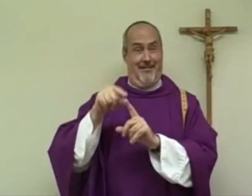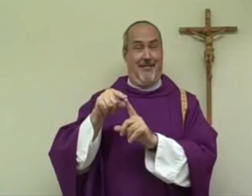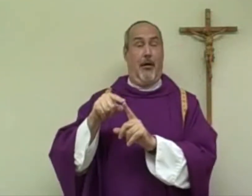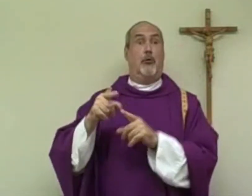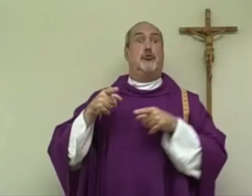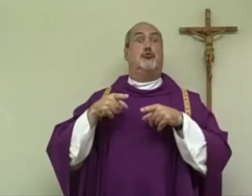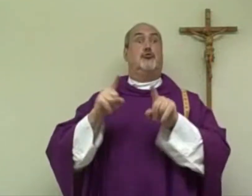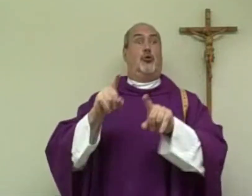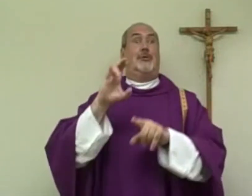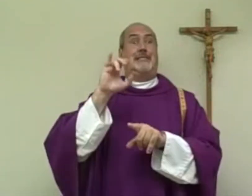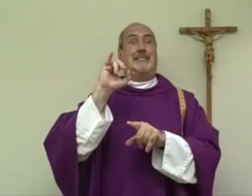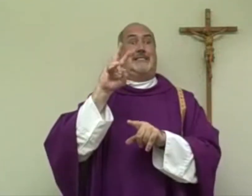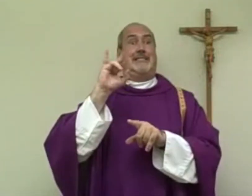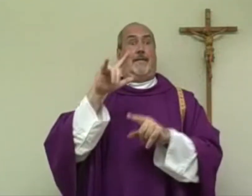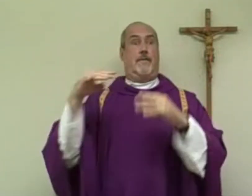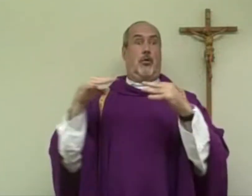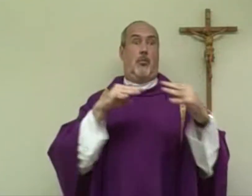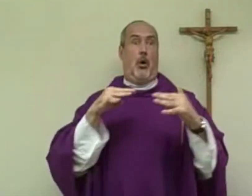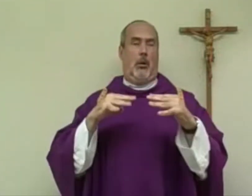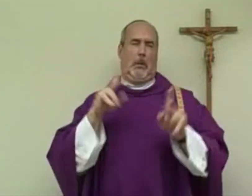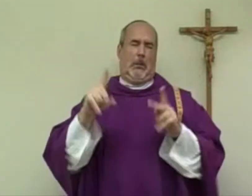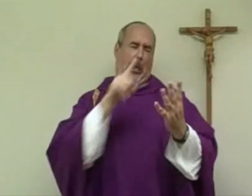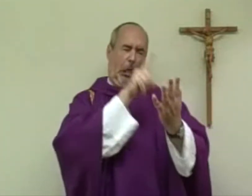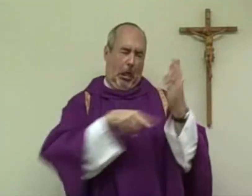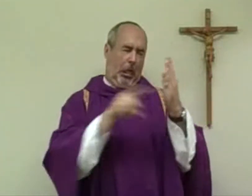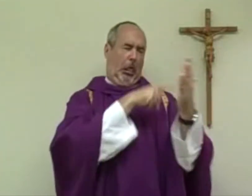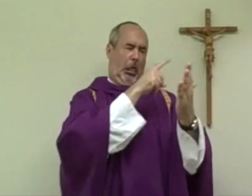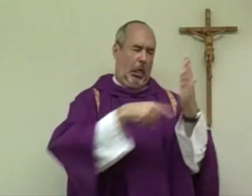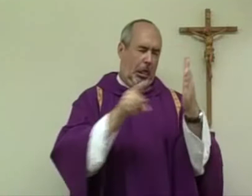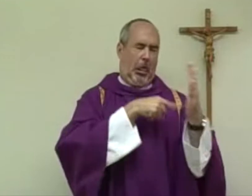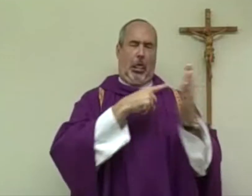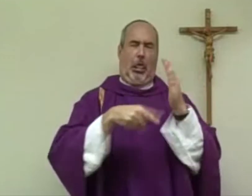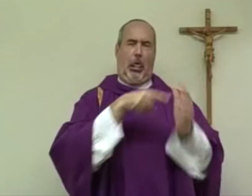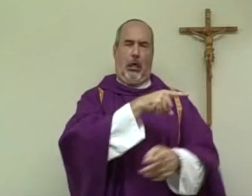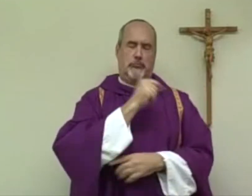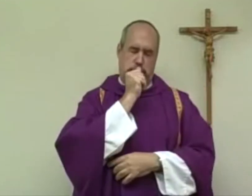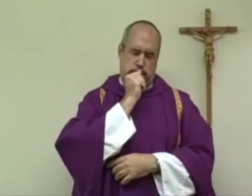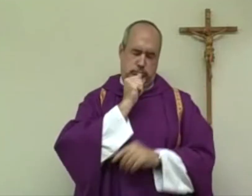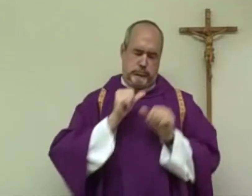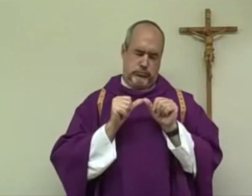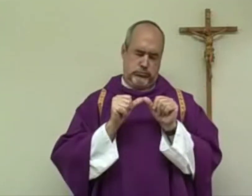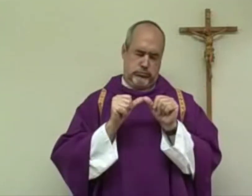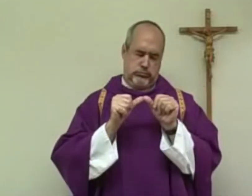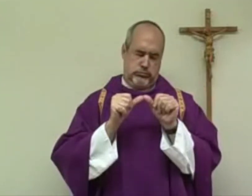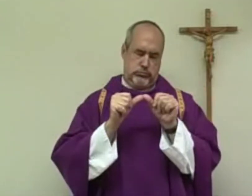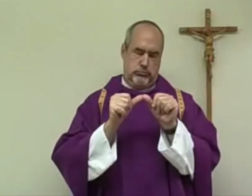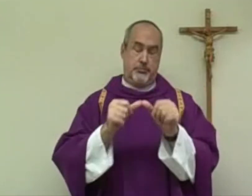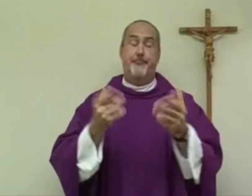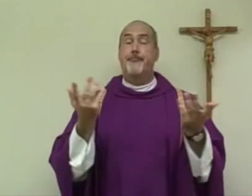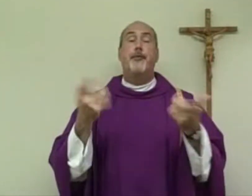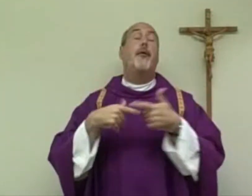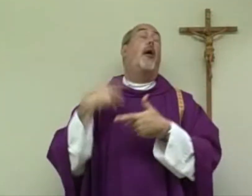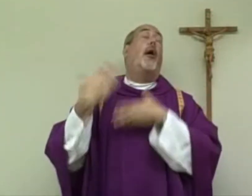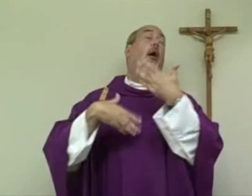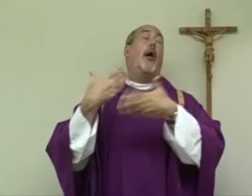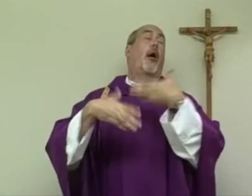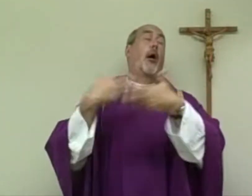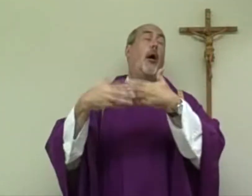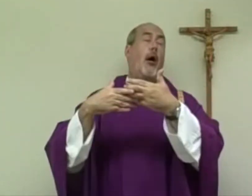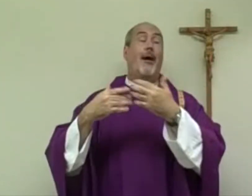about President Abraham Lincoln from during the Civil War. People criticized him left and right, but yet